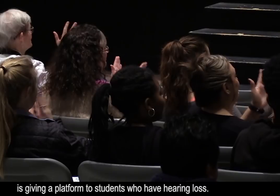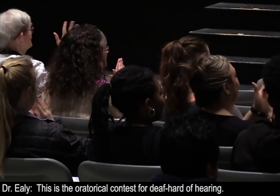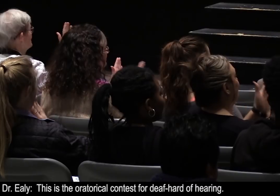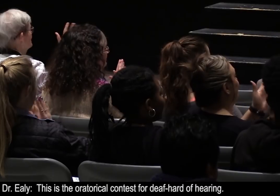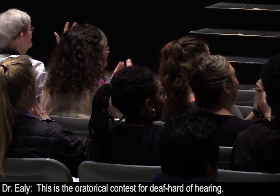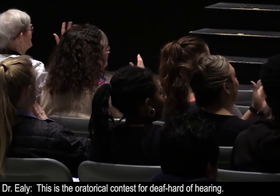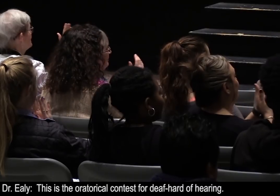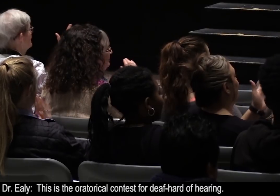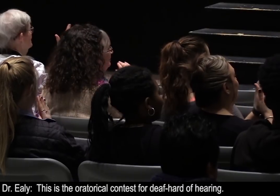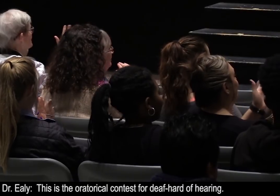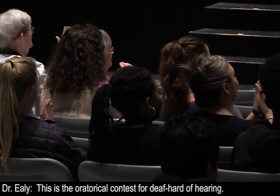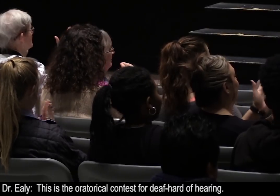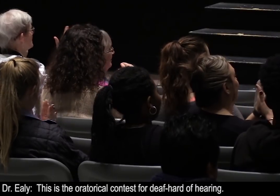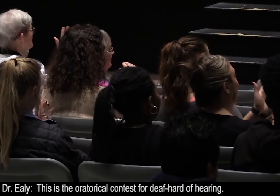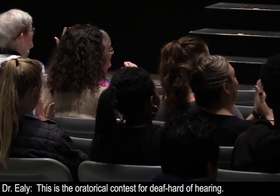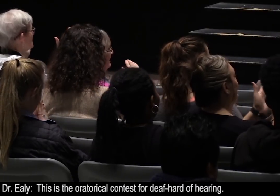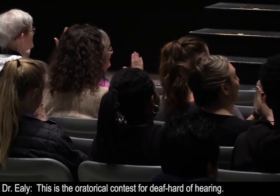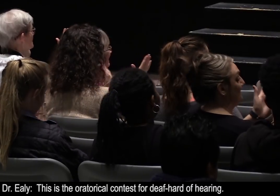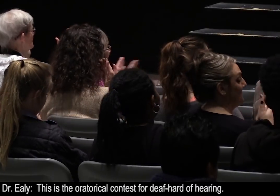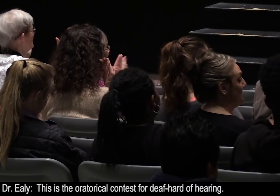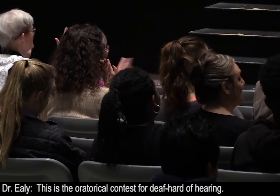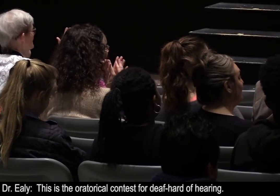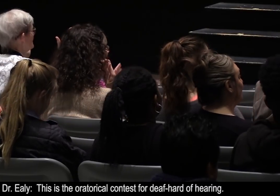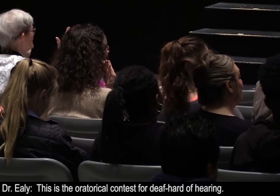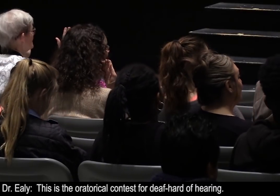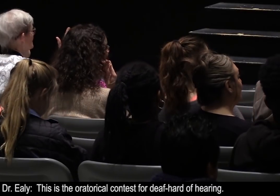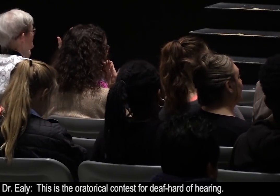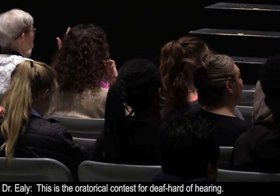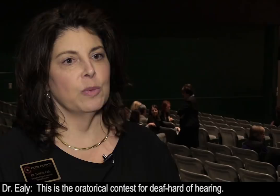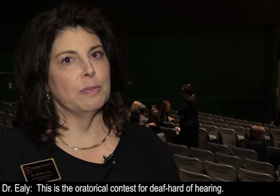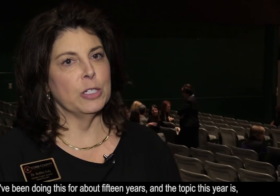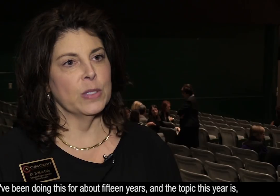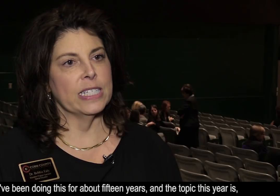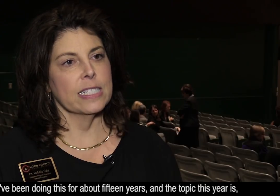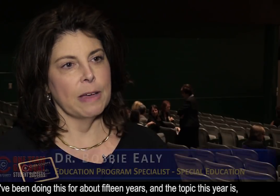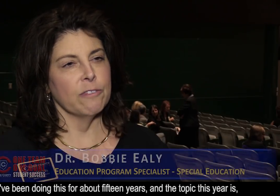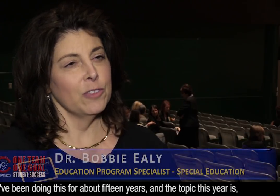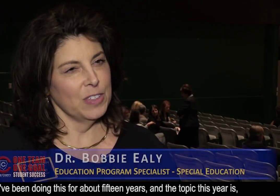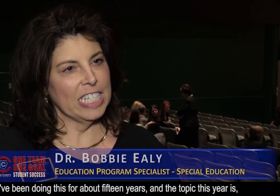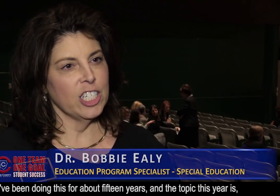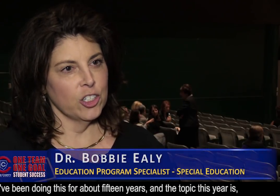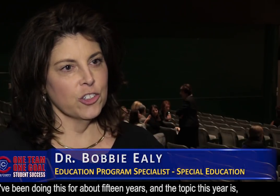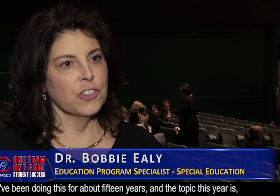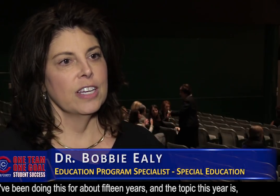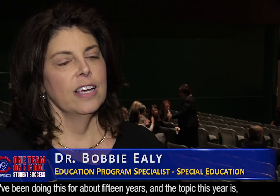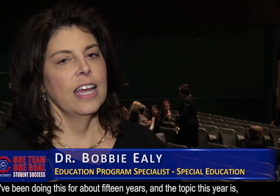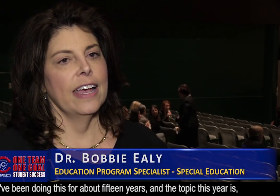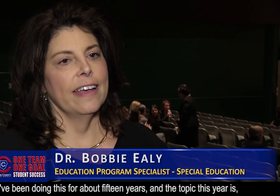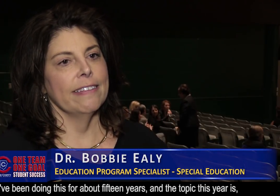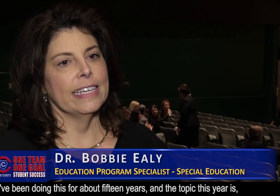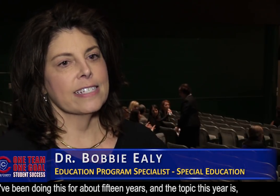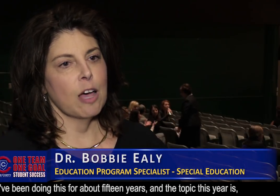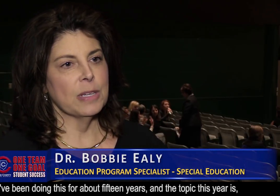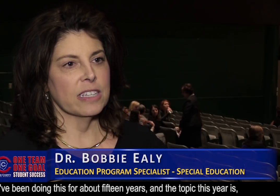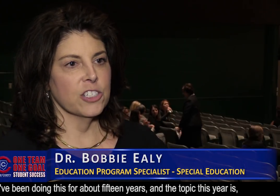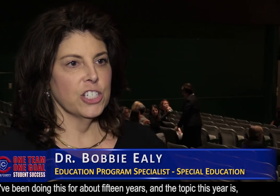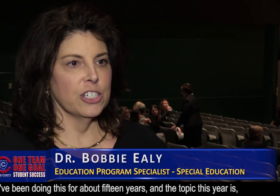This is the Oratorical Contest for Deaf, Hard of Hearing. We've been doing this about 15 years, and the topic this year